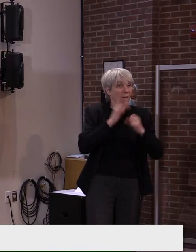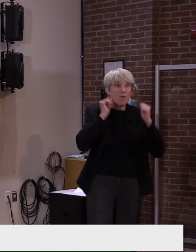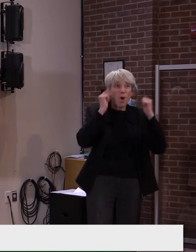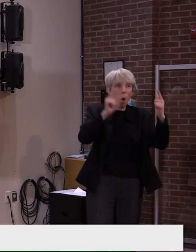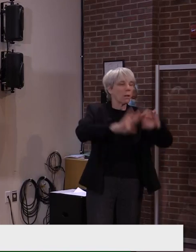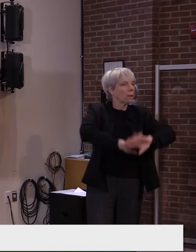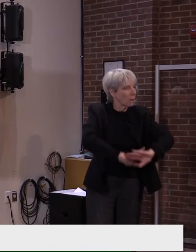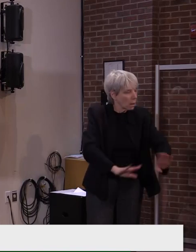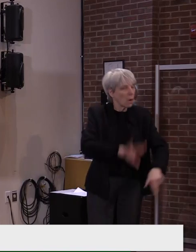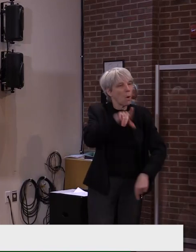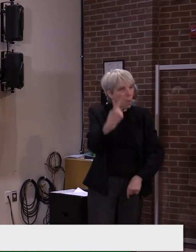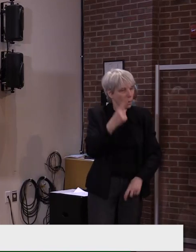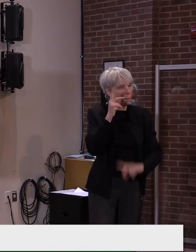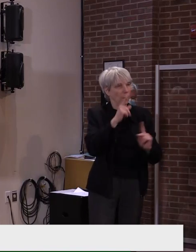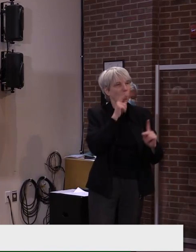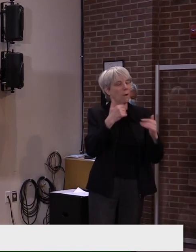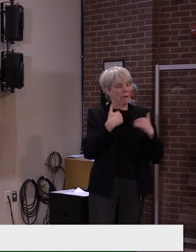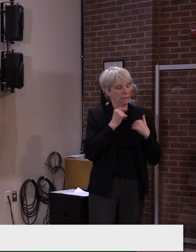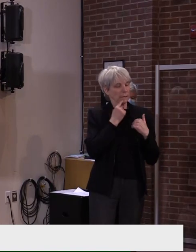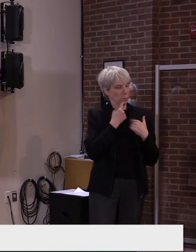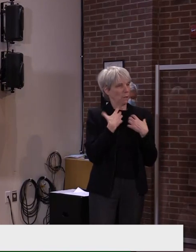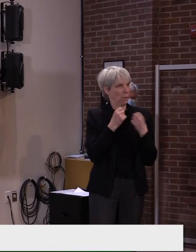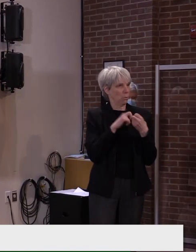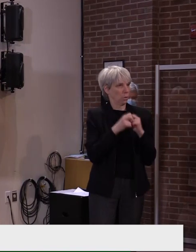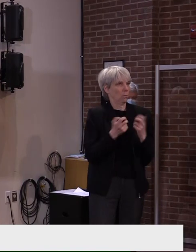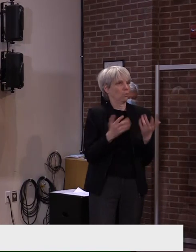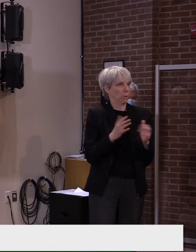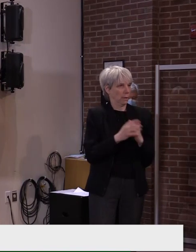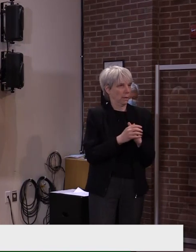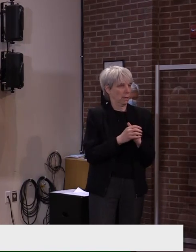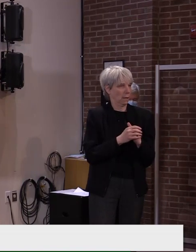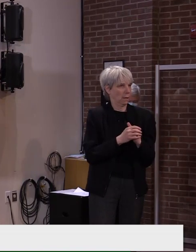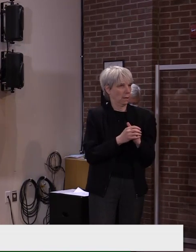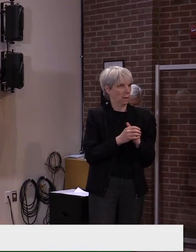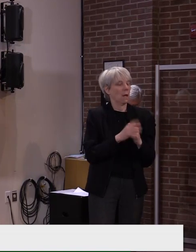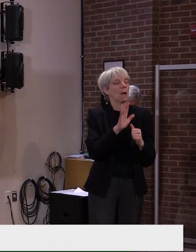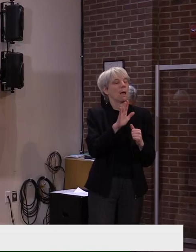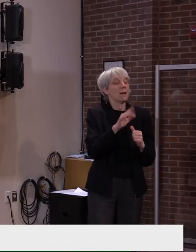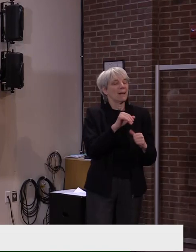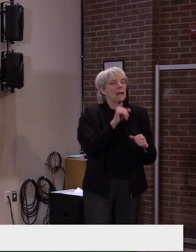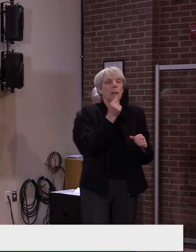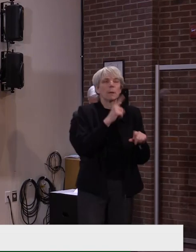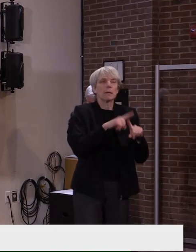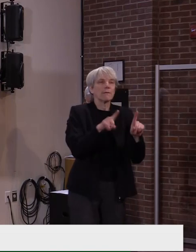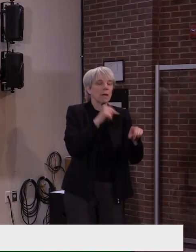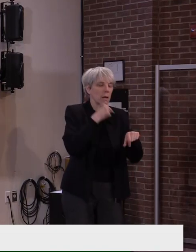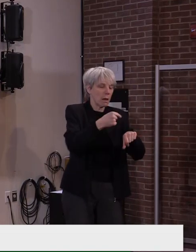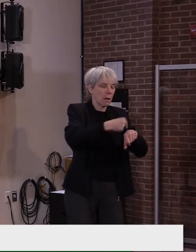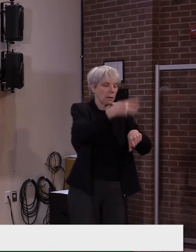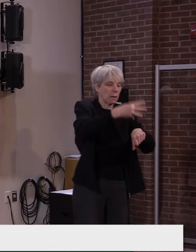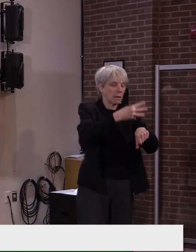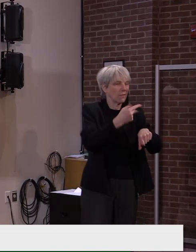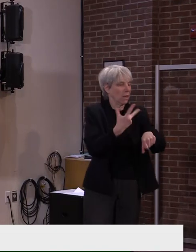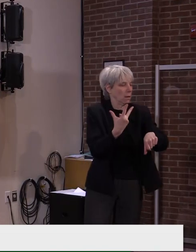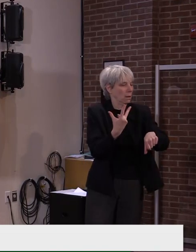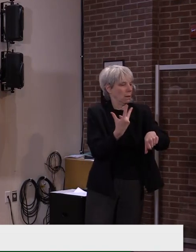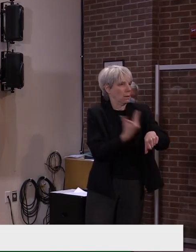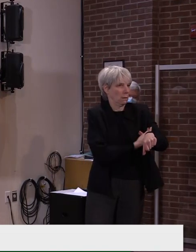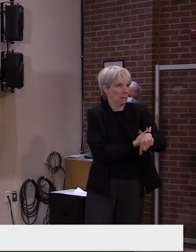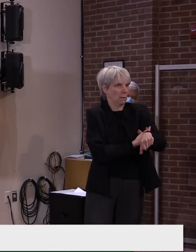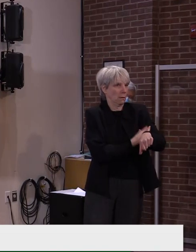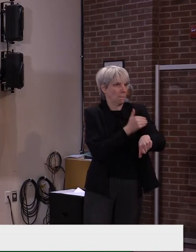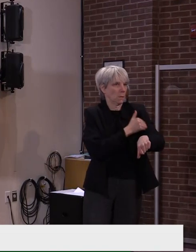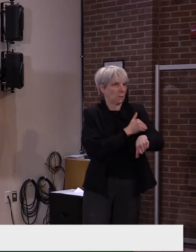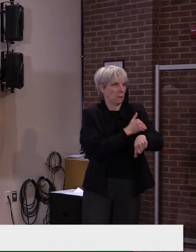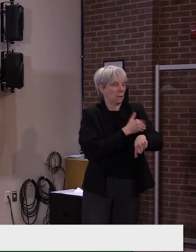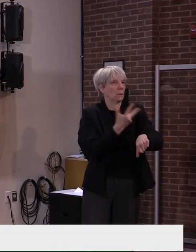symptomatic COVID-19. This one is given by an intramuscular injection. Now, all these